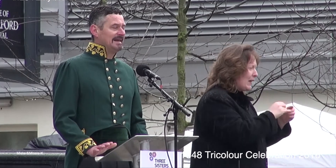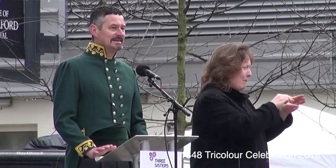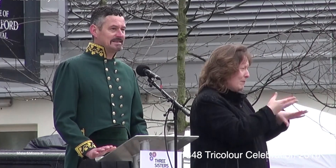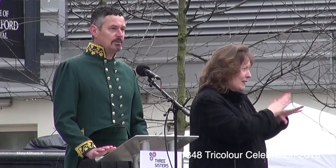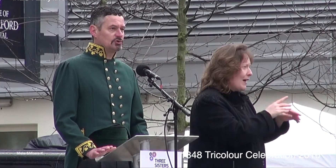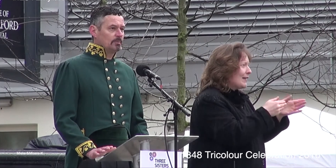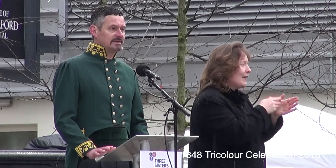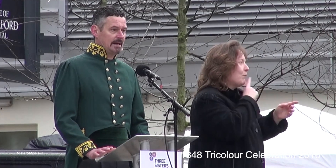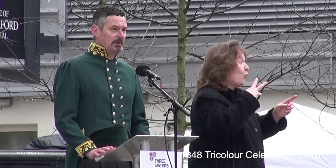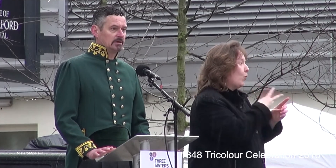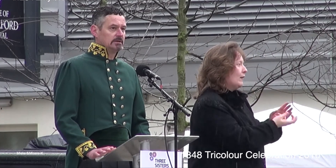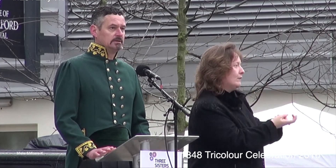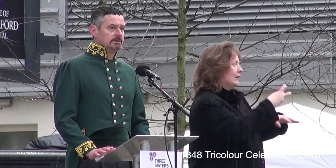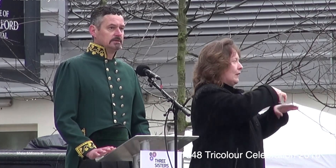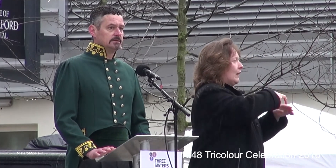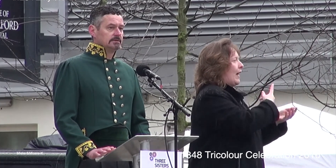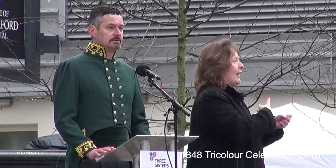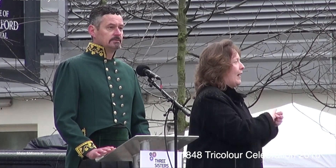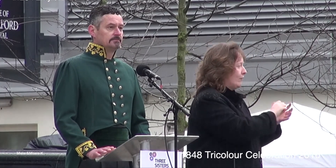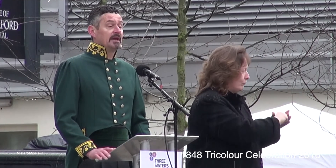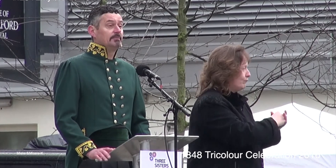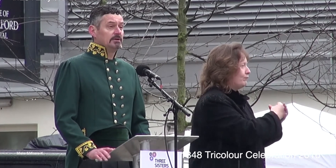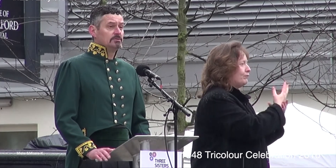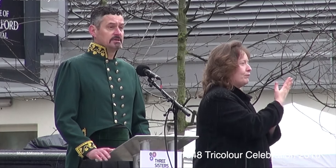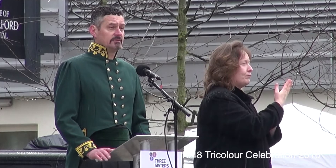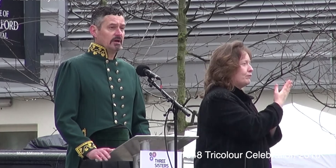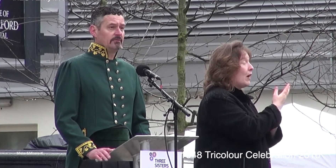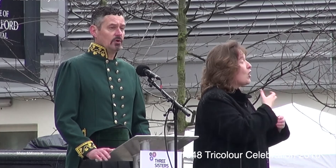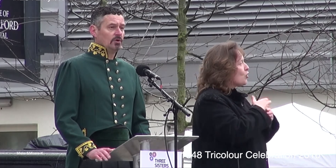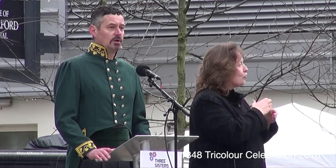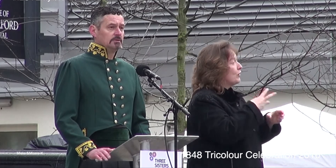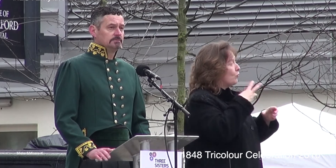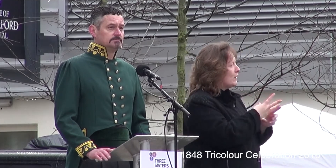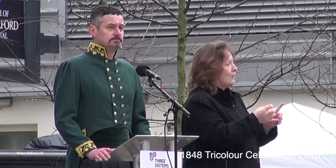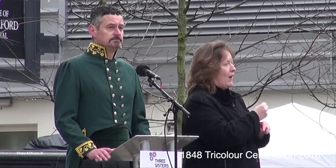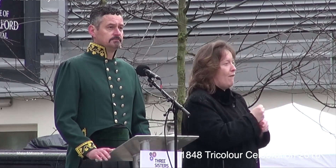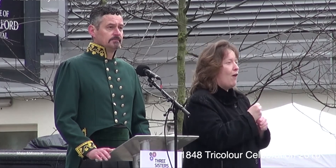one indistinguishable sepulchre. They have been known to survive all.